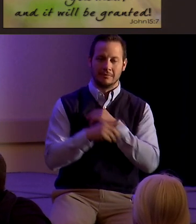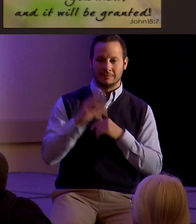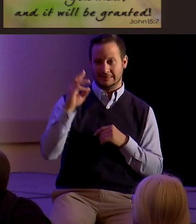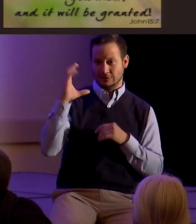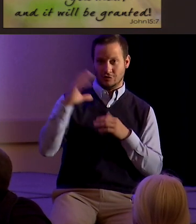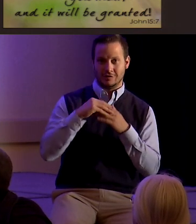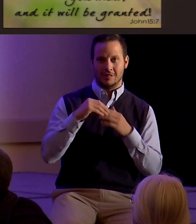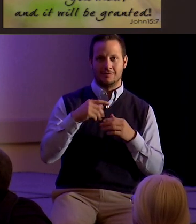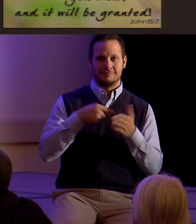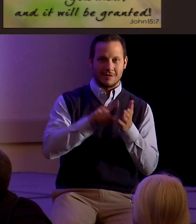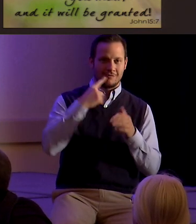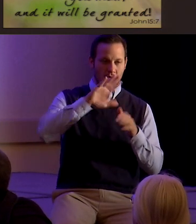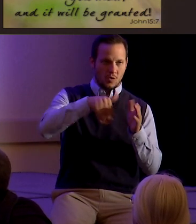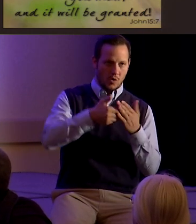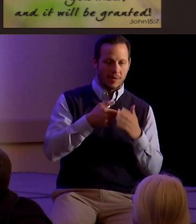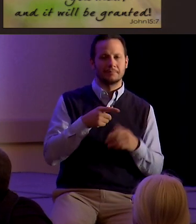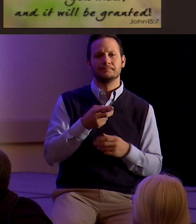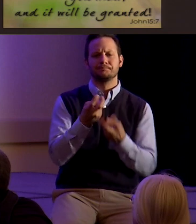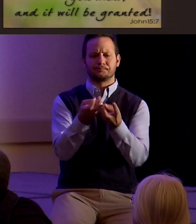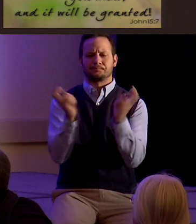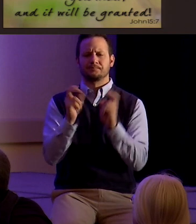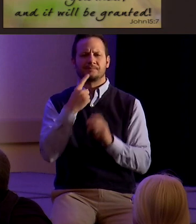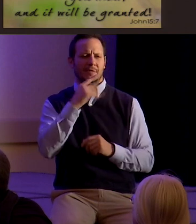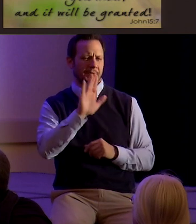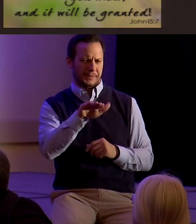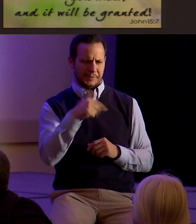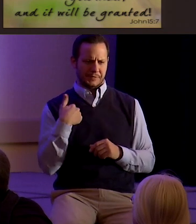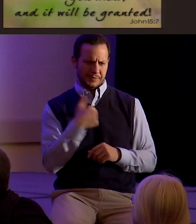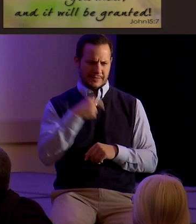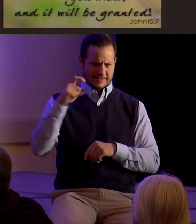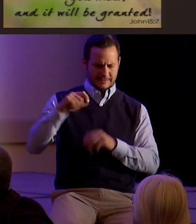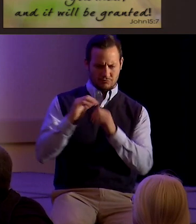And they said they needed to pray about it. They needed God's guidance.